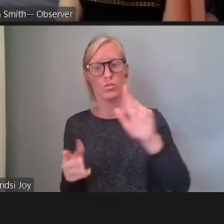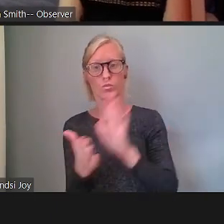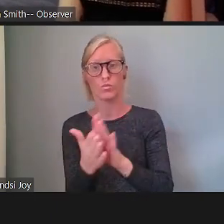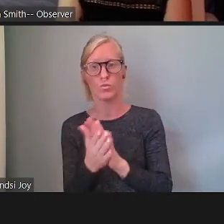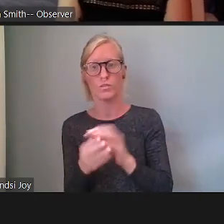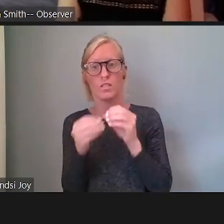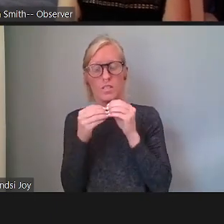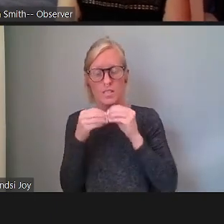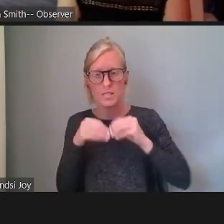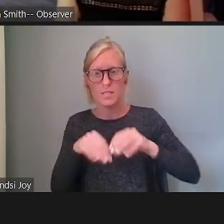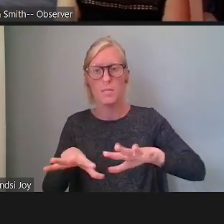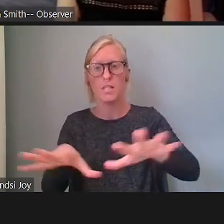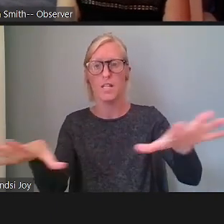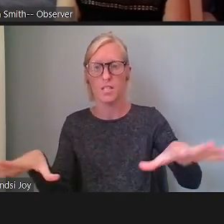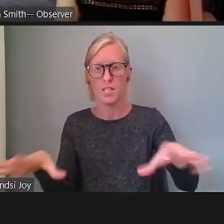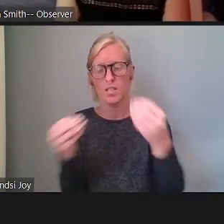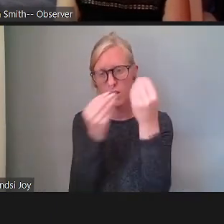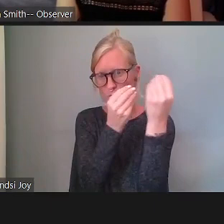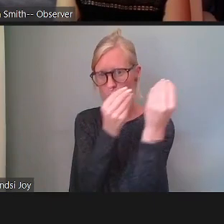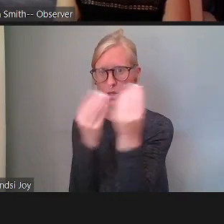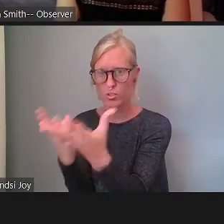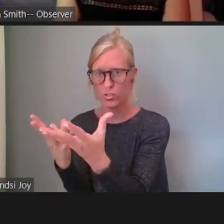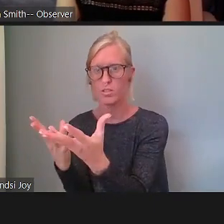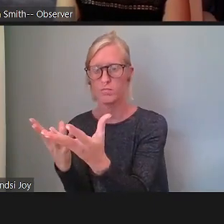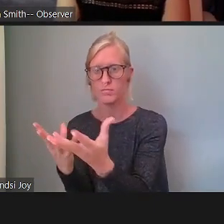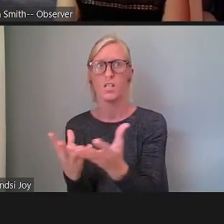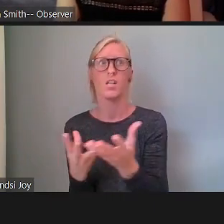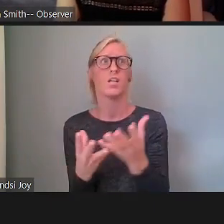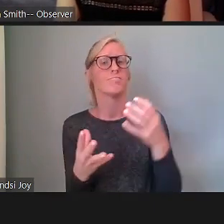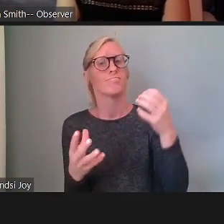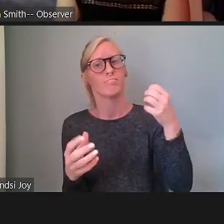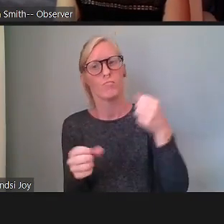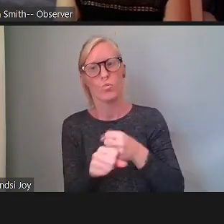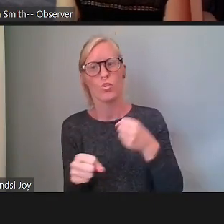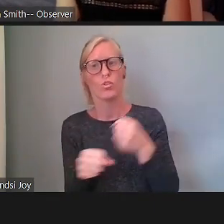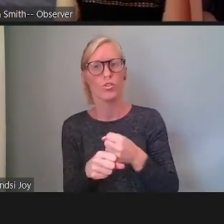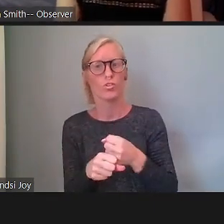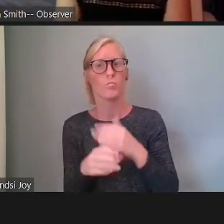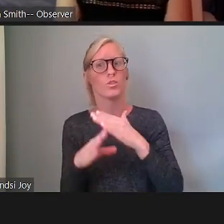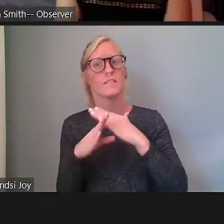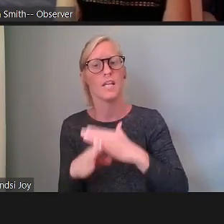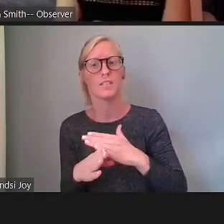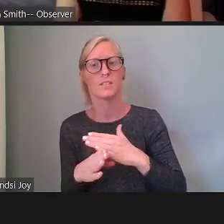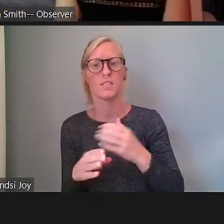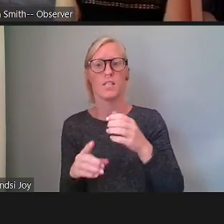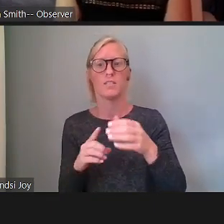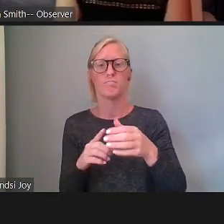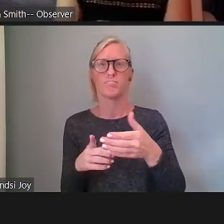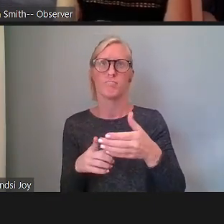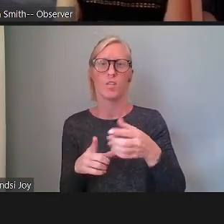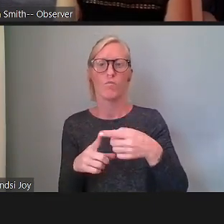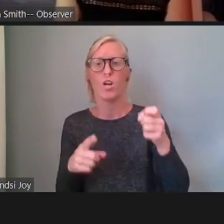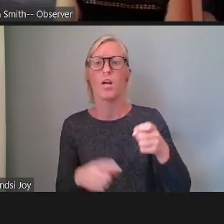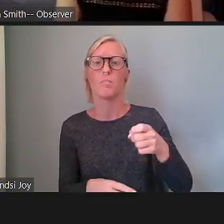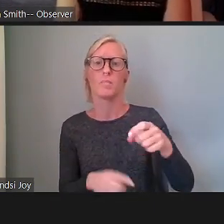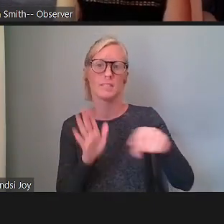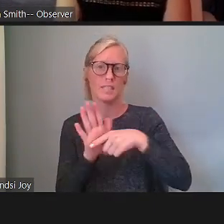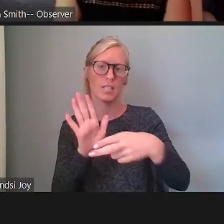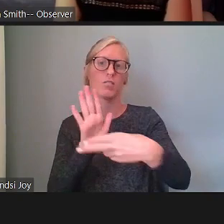the information which helps to tackle stigma. So these are the things we were talking about earlier around not